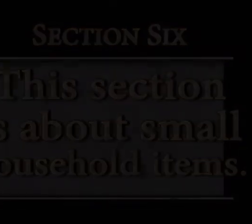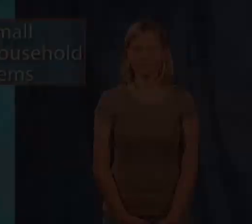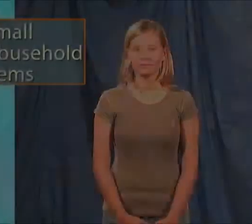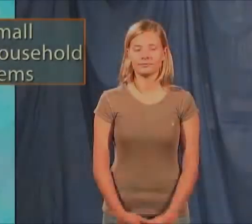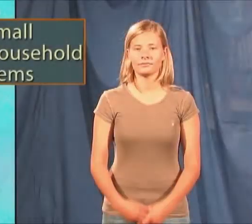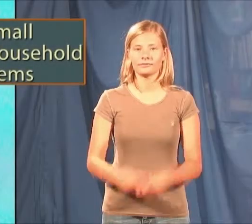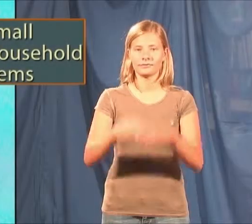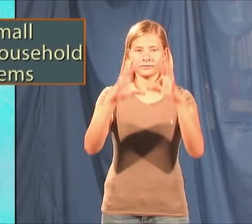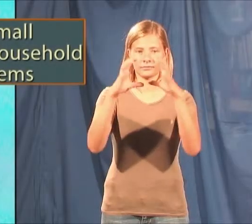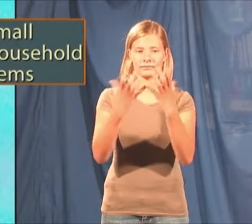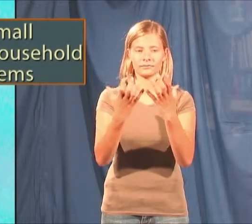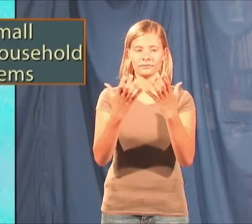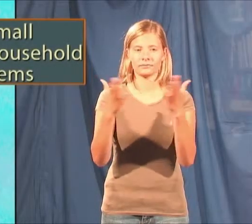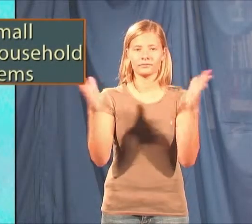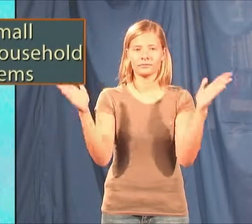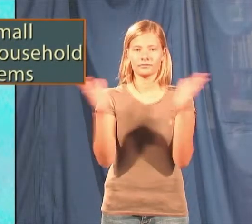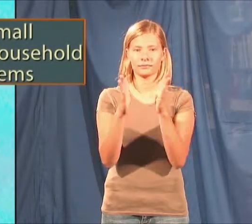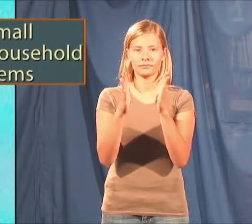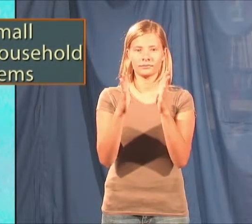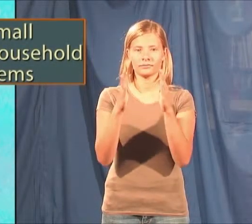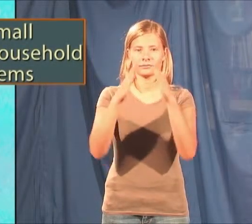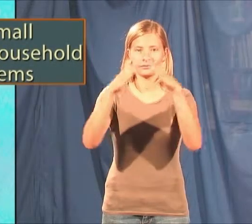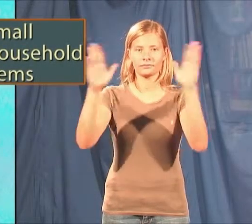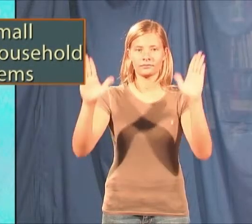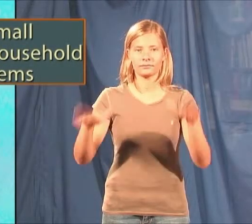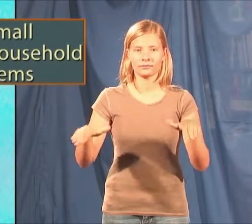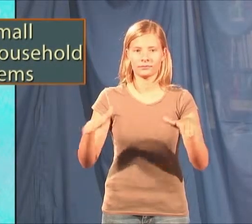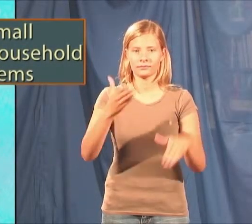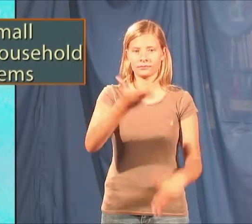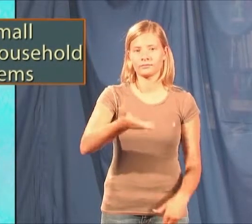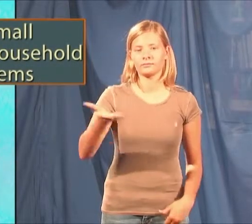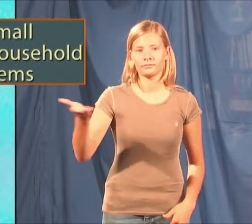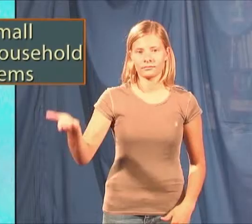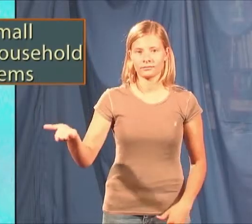This section is about small household items.